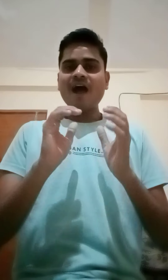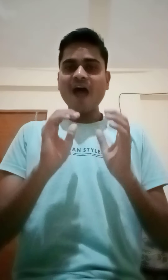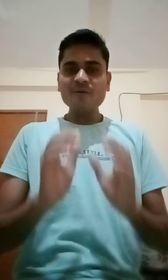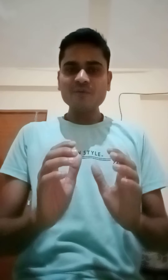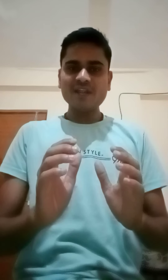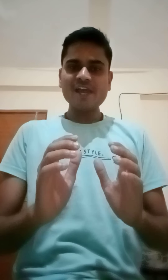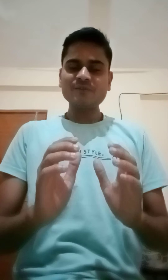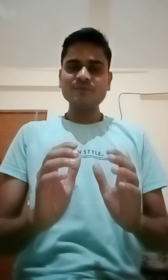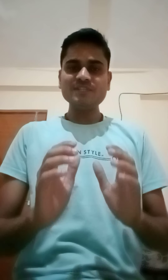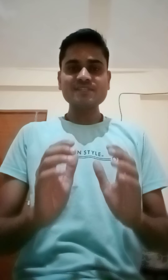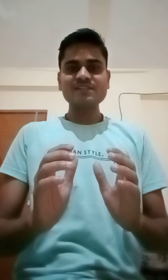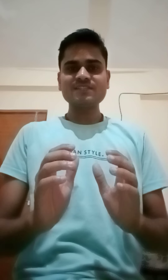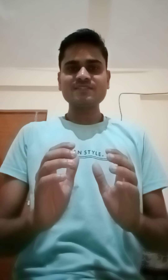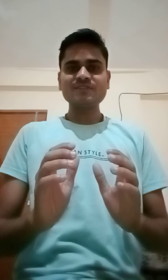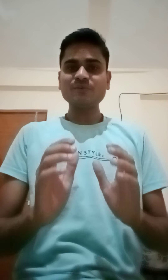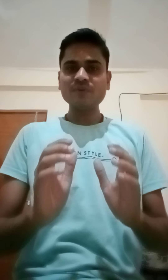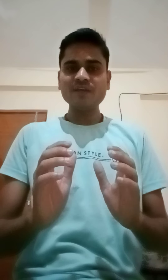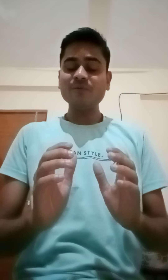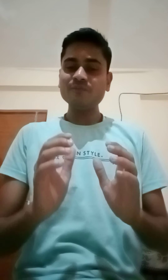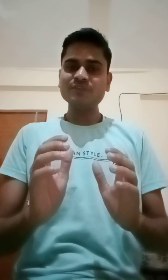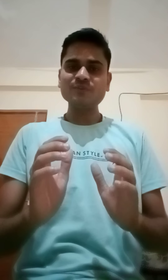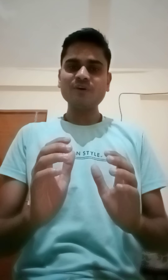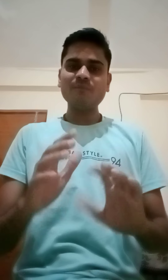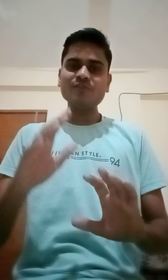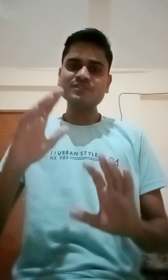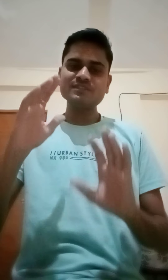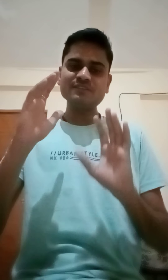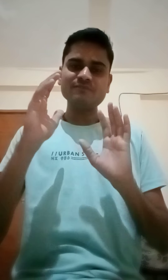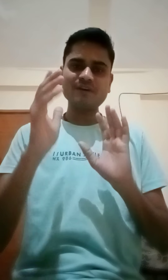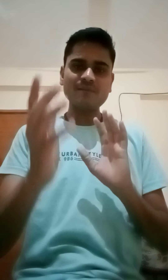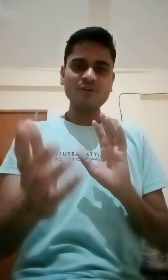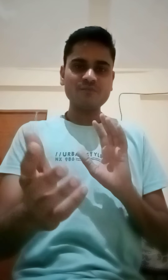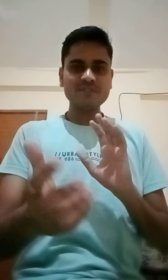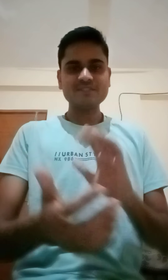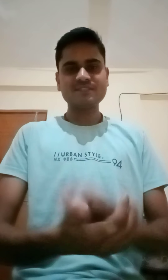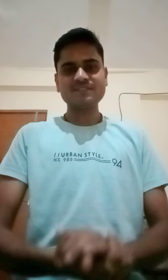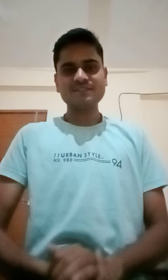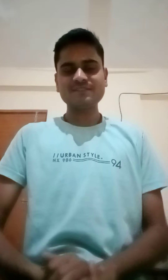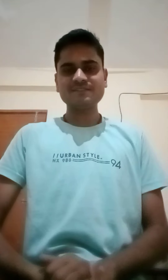I would like to discuss today with you about the fiber optics.